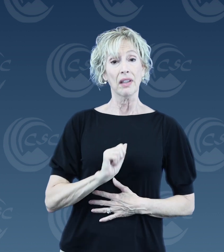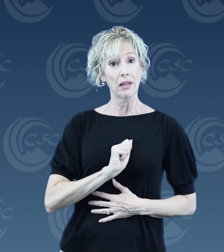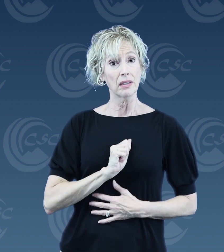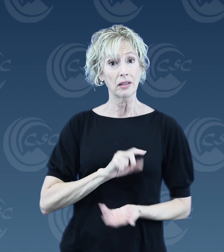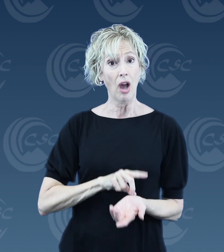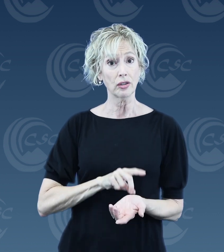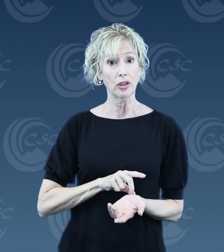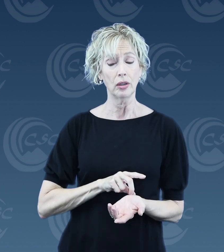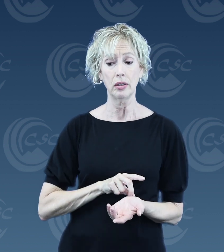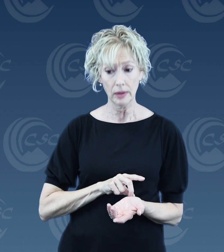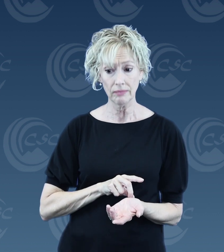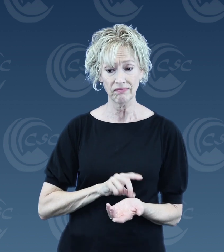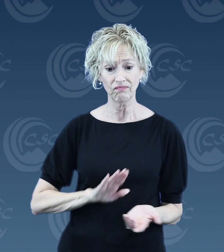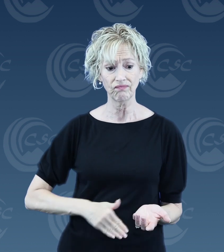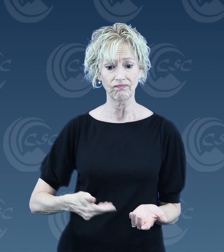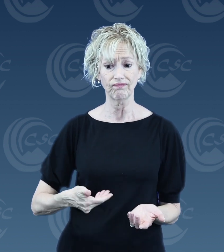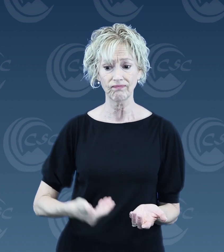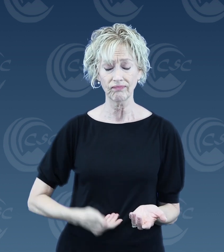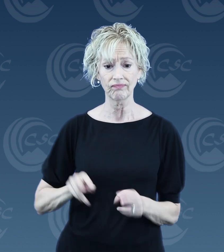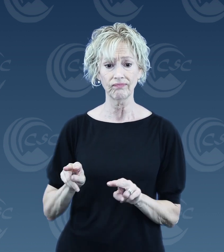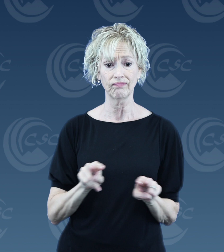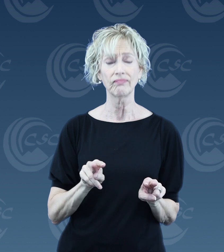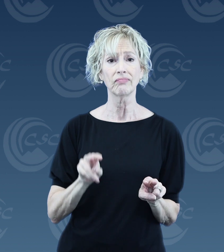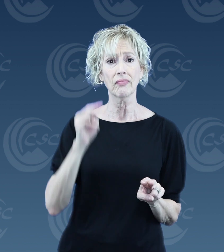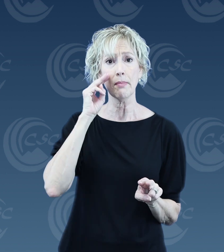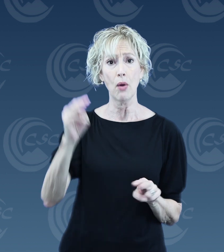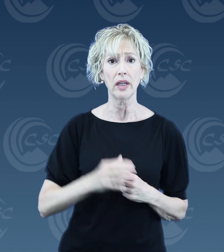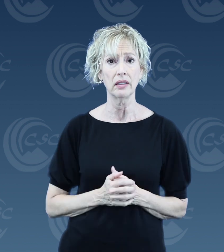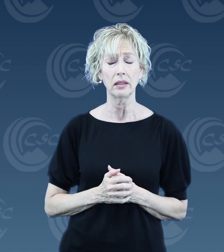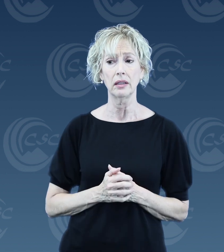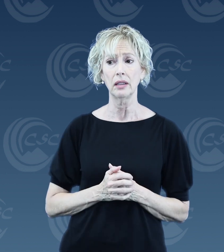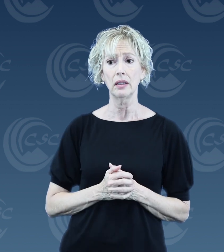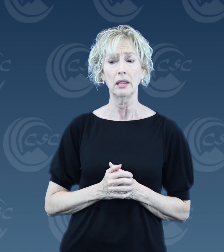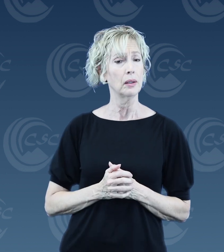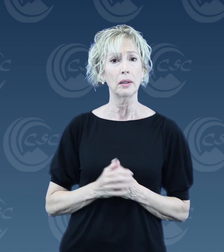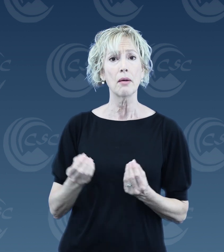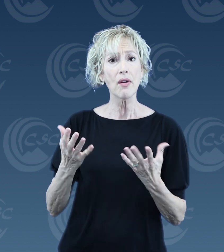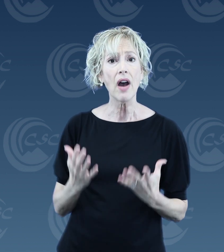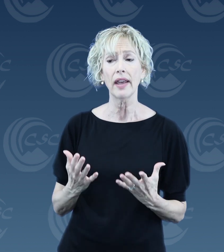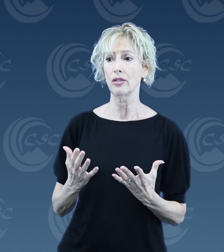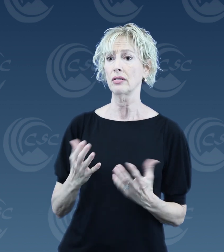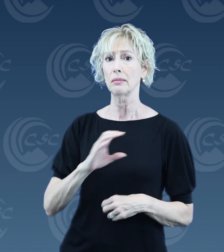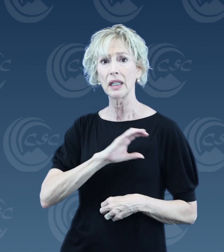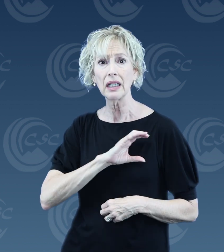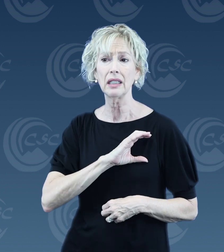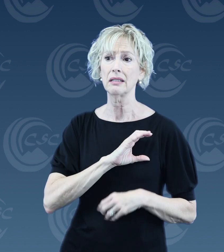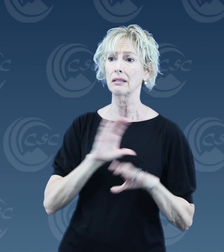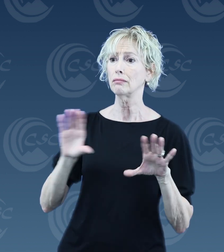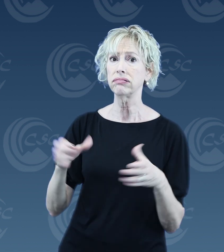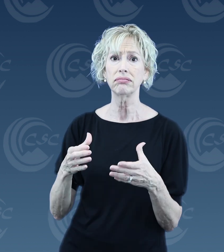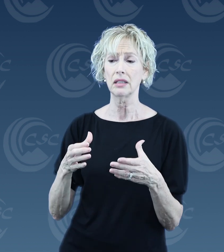it is a harrowing sight in Maui. When those providers, the police and this